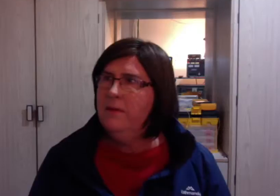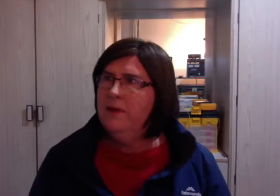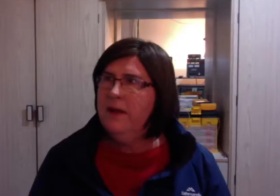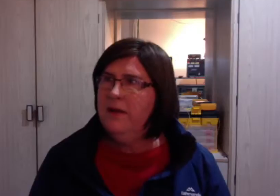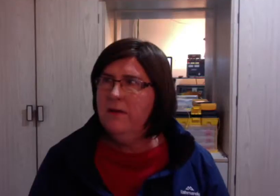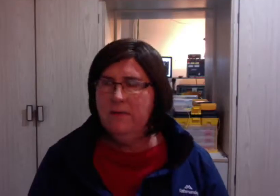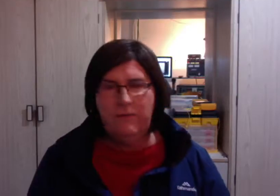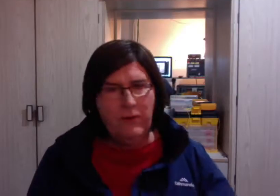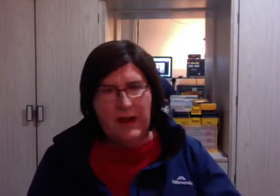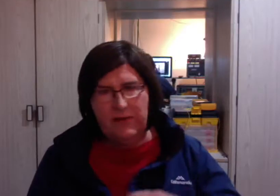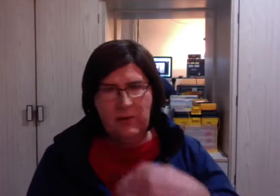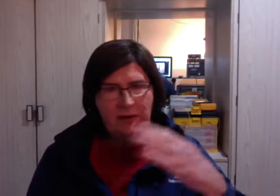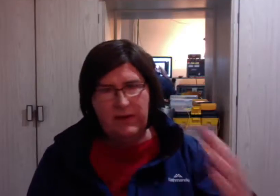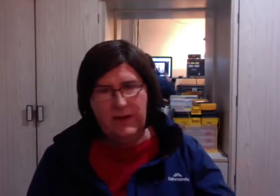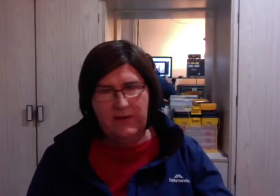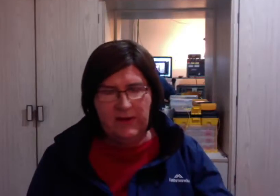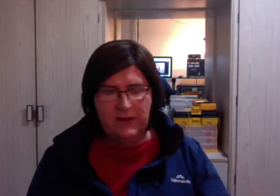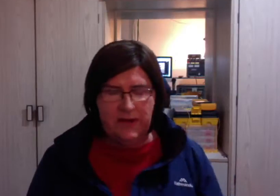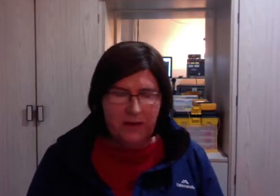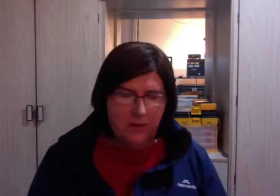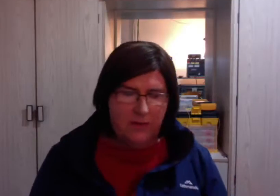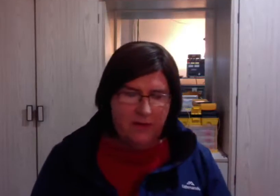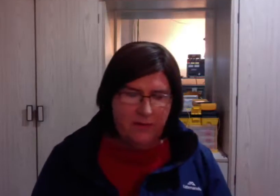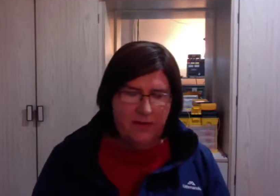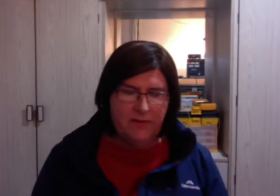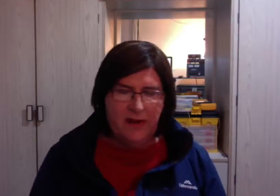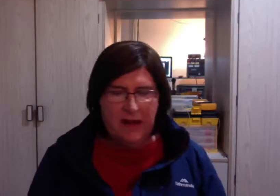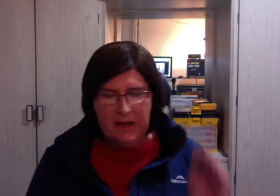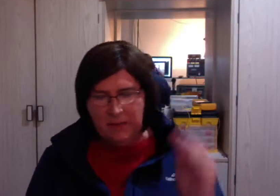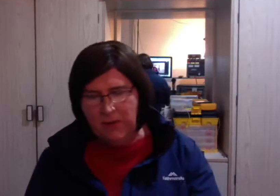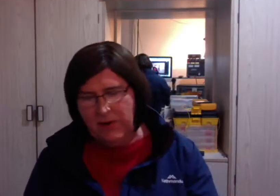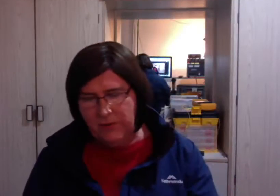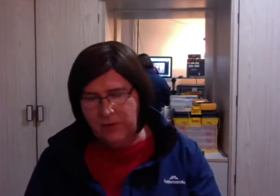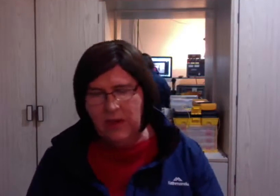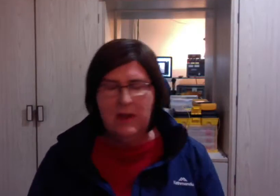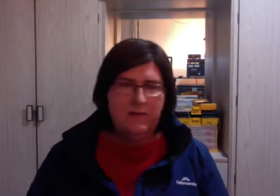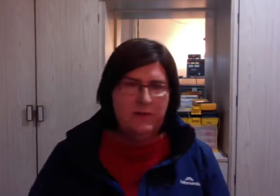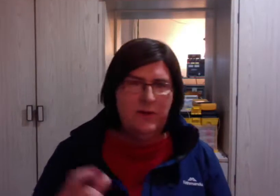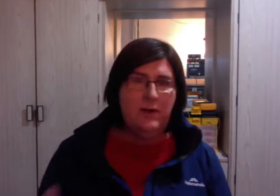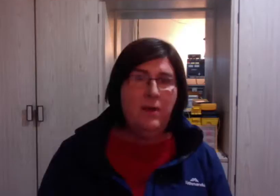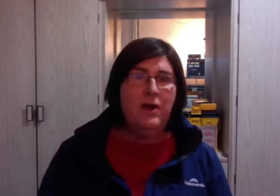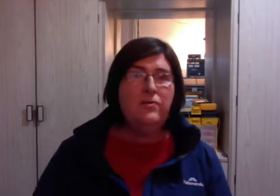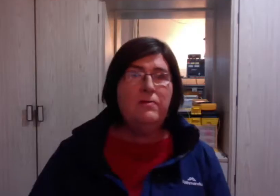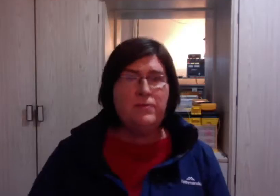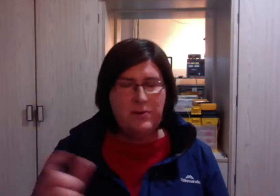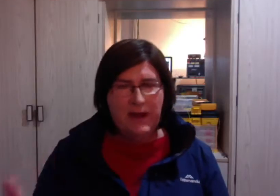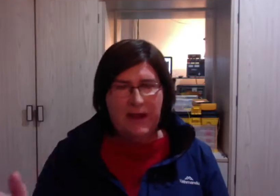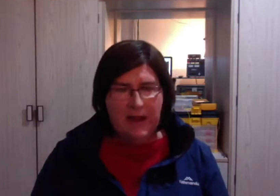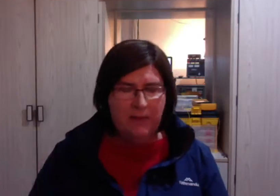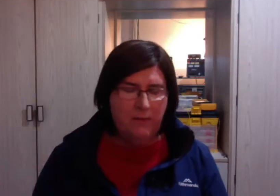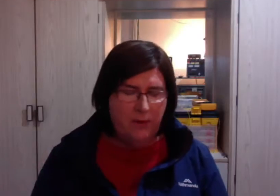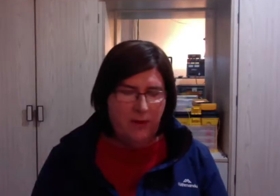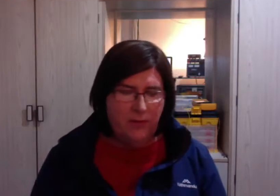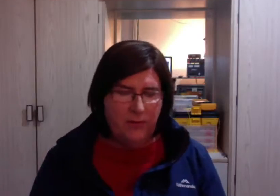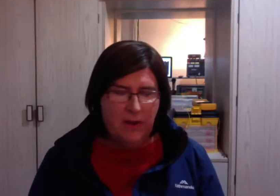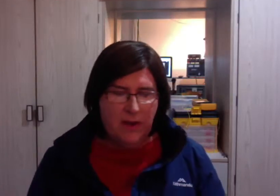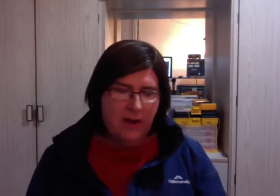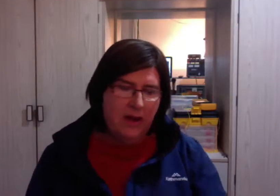Then 4 days across the desert, seeing all the wonderful things there, into Birdsville. If you're doing a combined trip, 2-day layover in Birdsville. Then